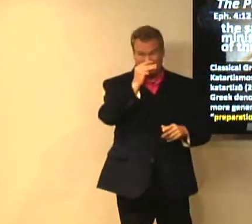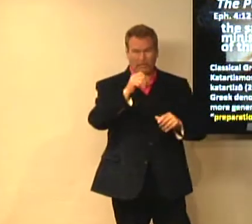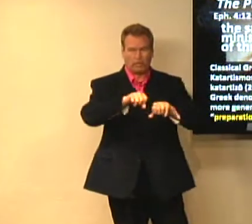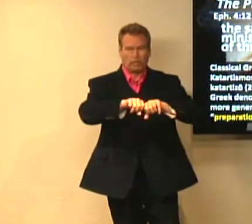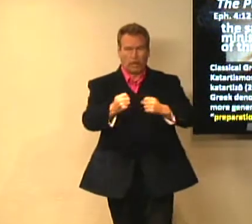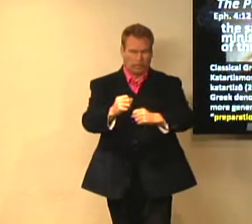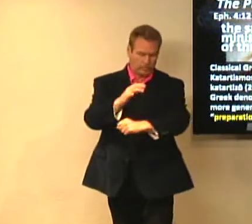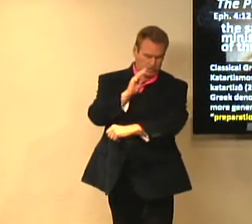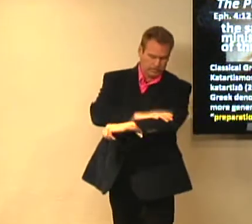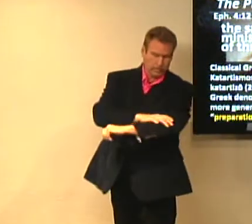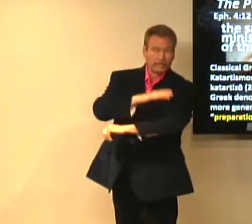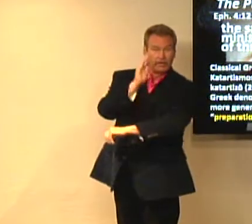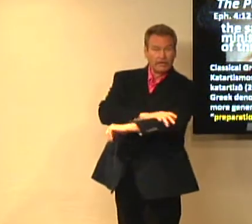So you see this boy with his broken arm?